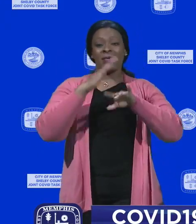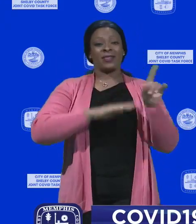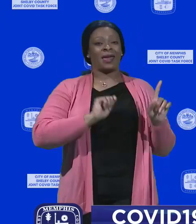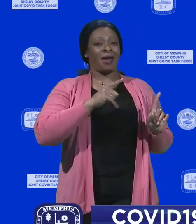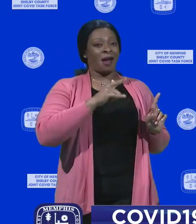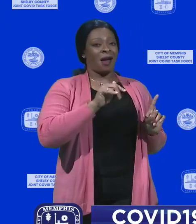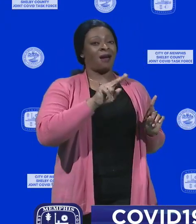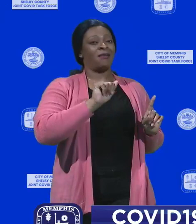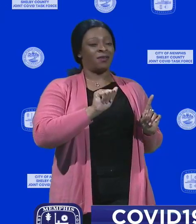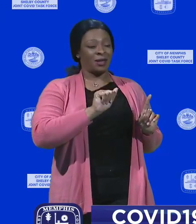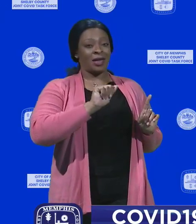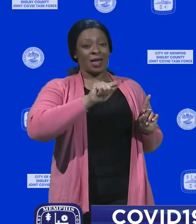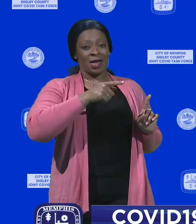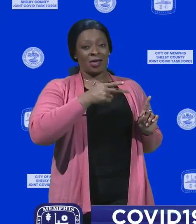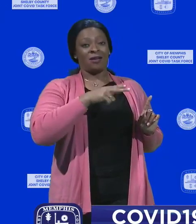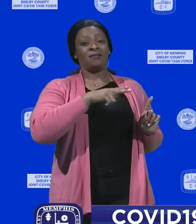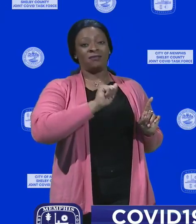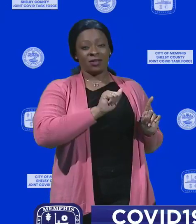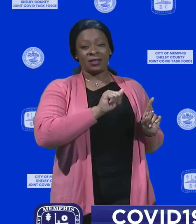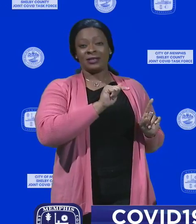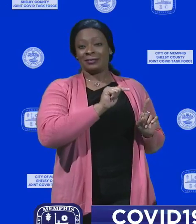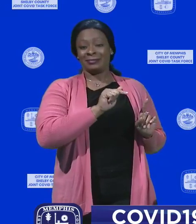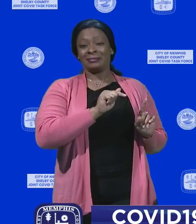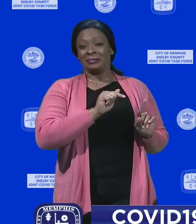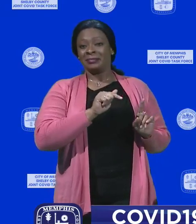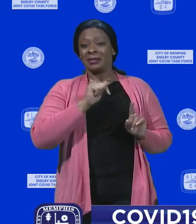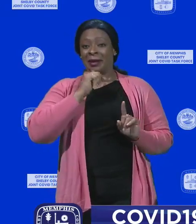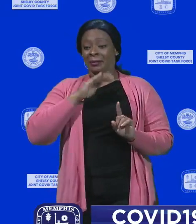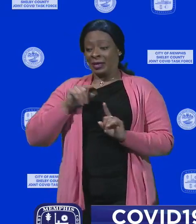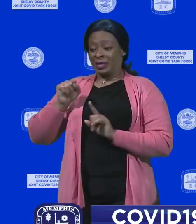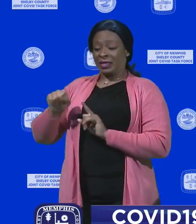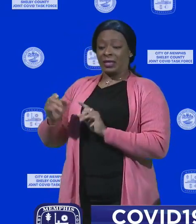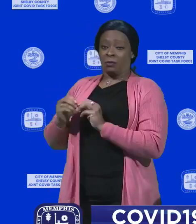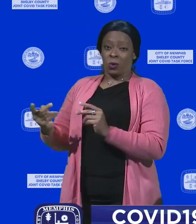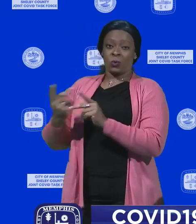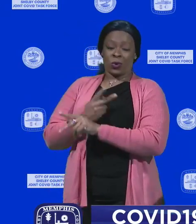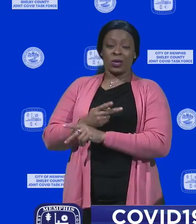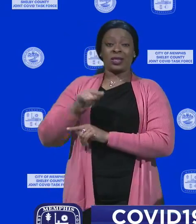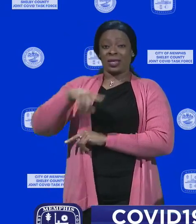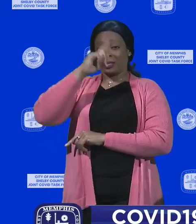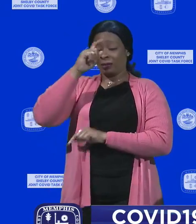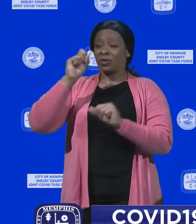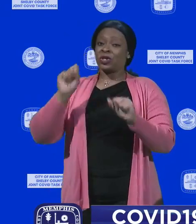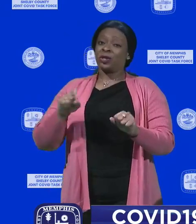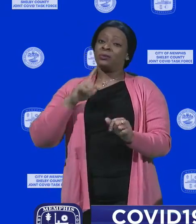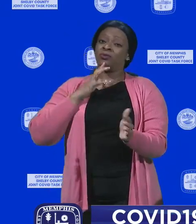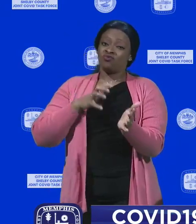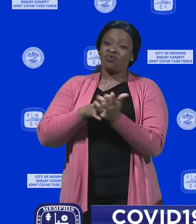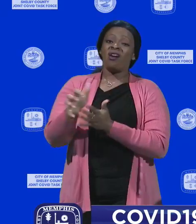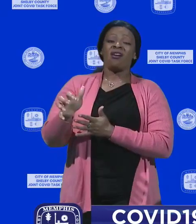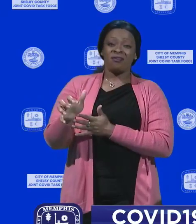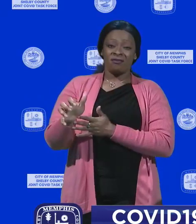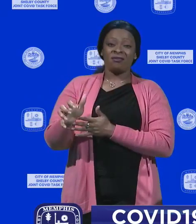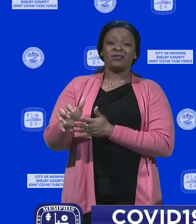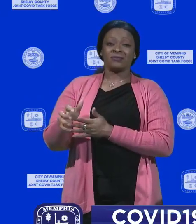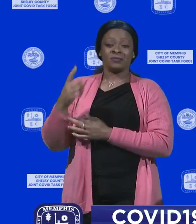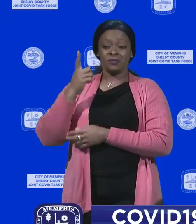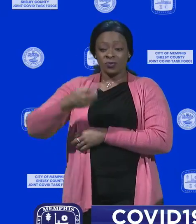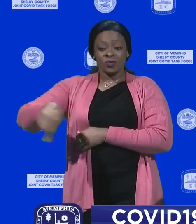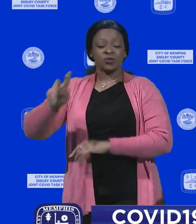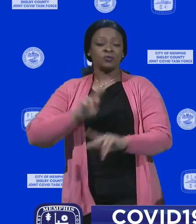was. So we do expect that this summer could be rough for